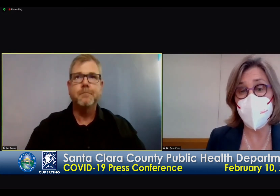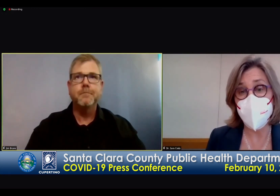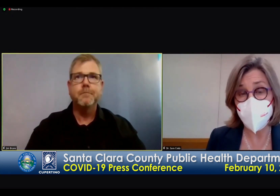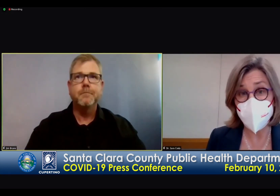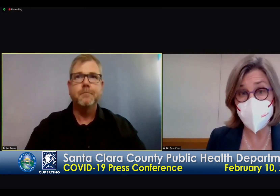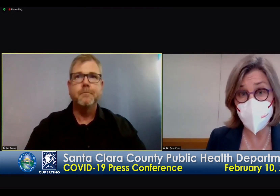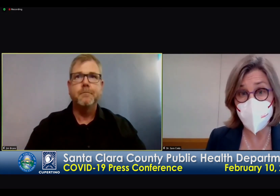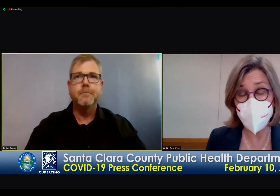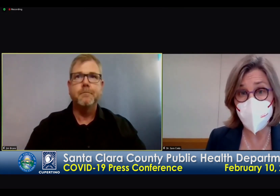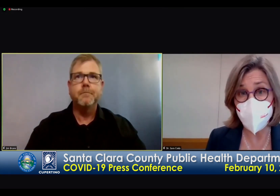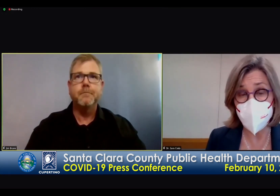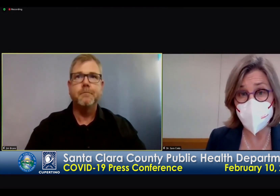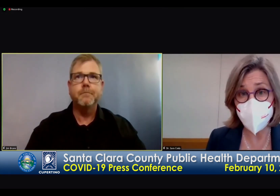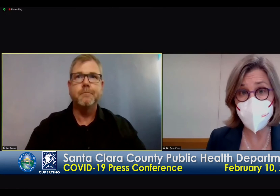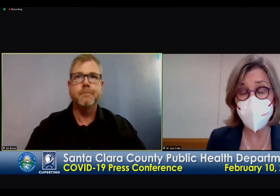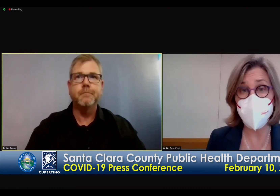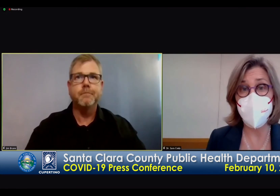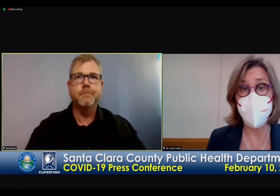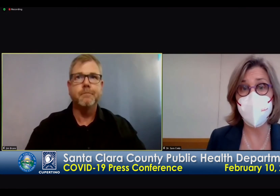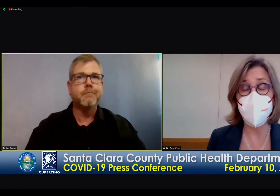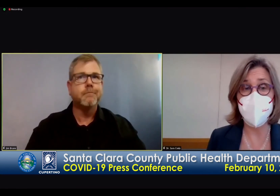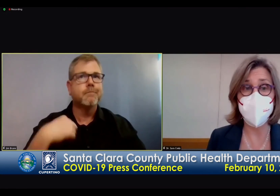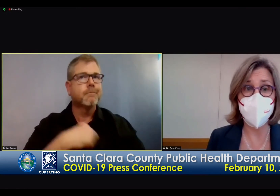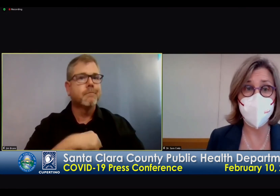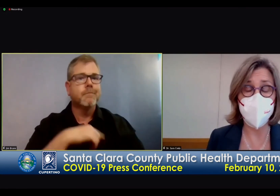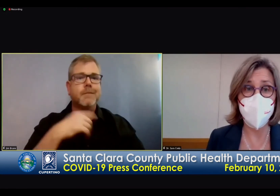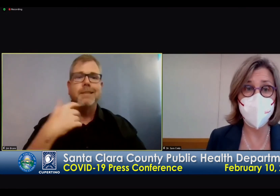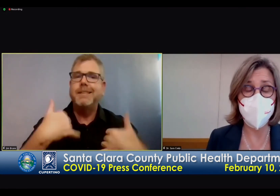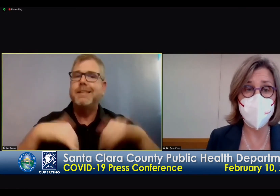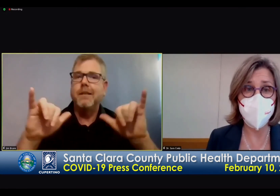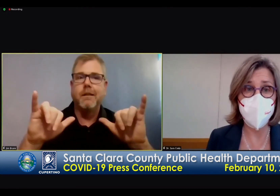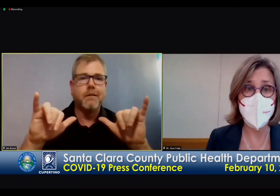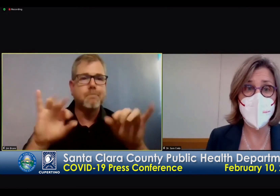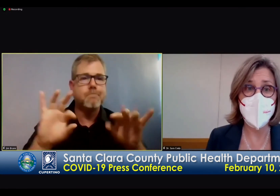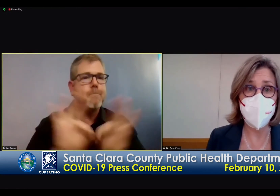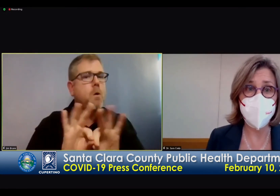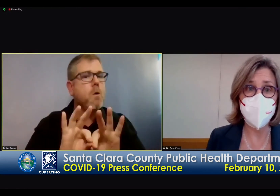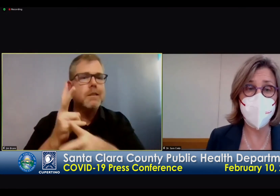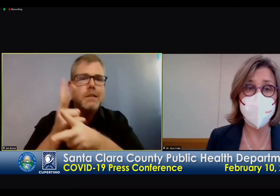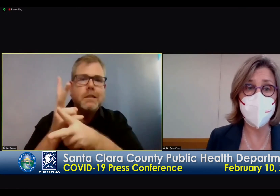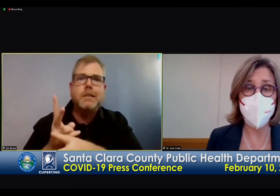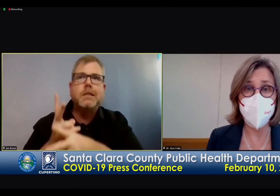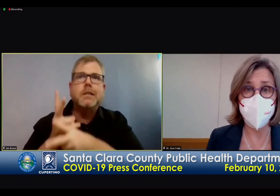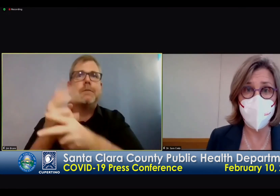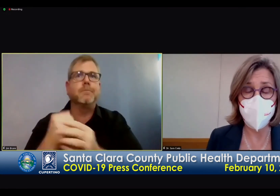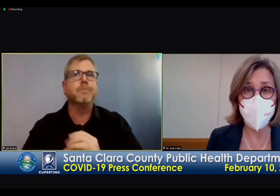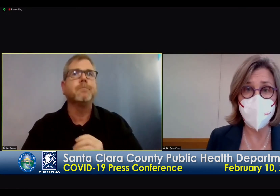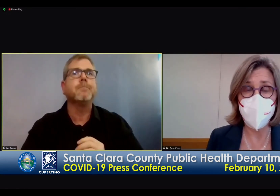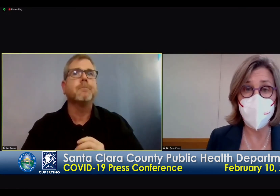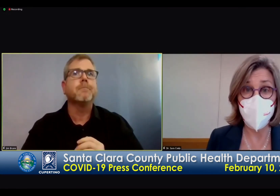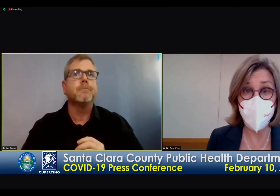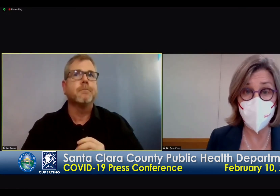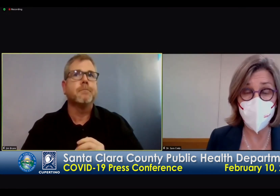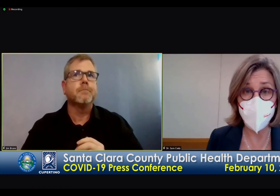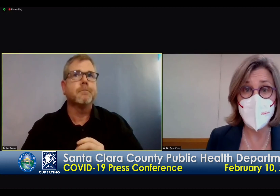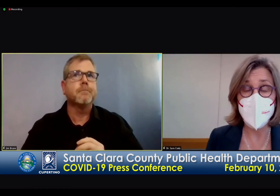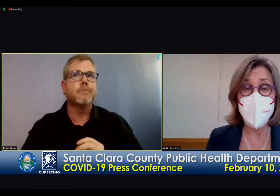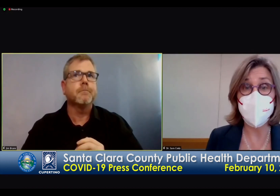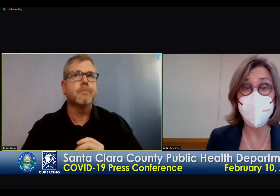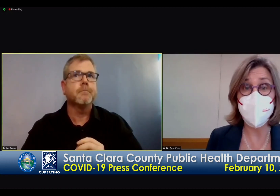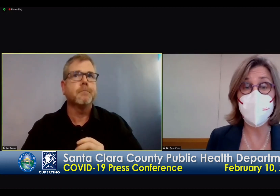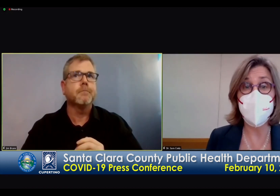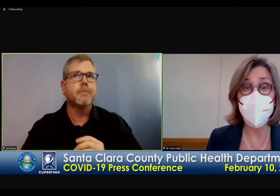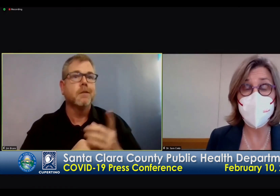we still do need to be cautious. As Dr. Moss mentioned, case rates are declining. However, they